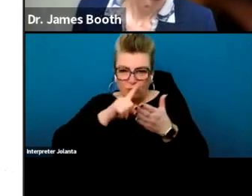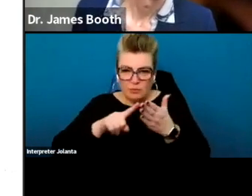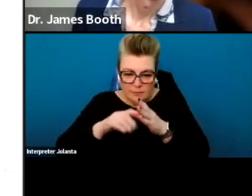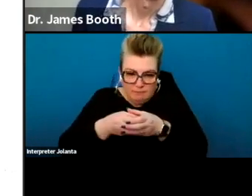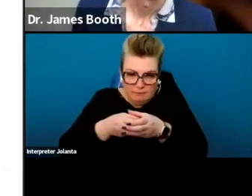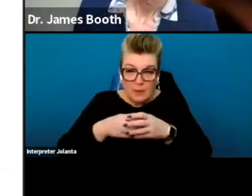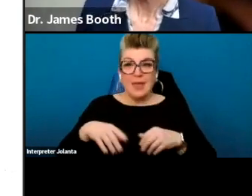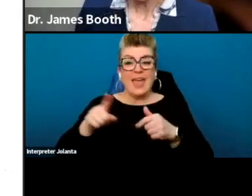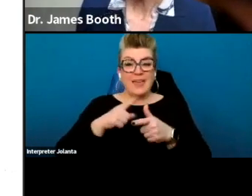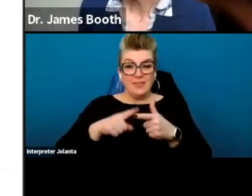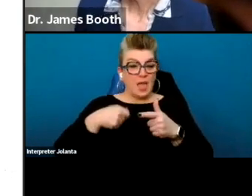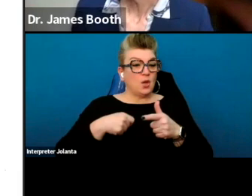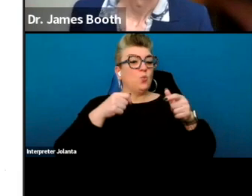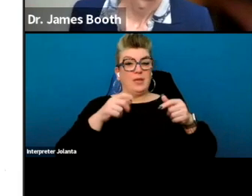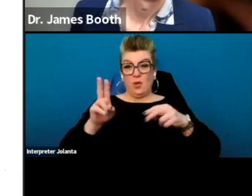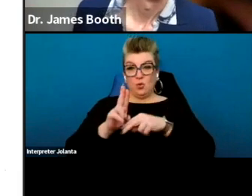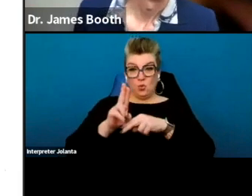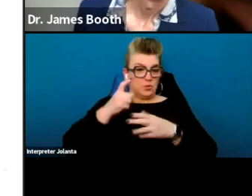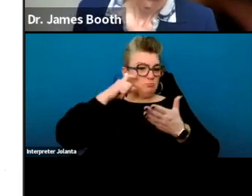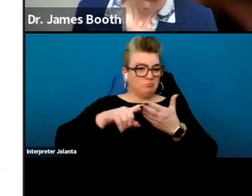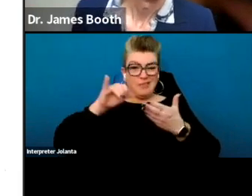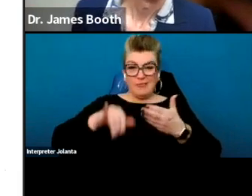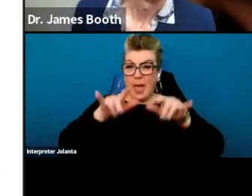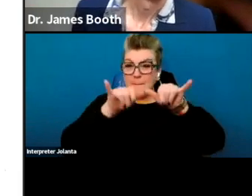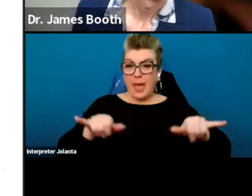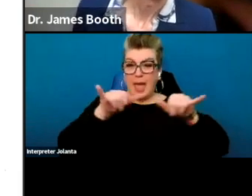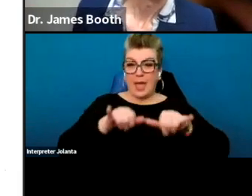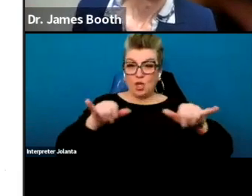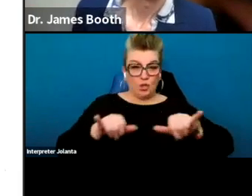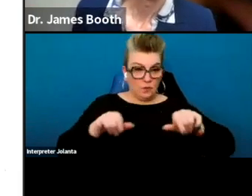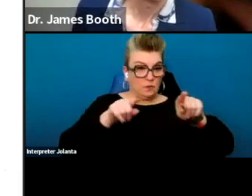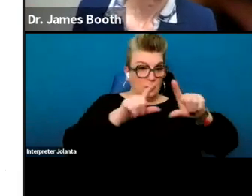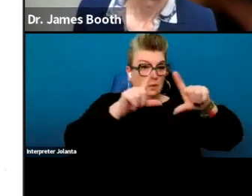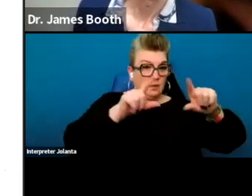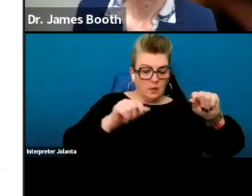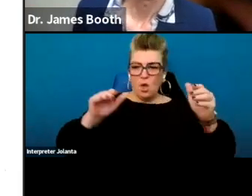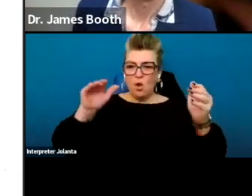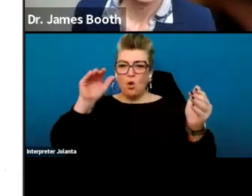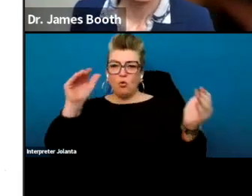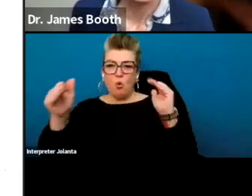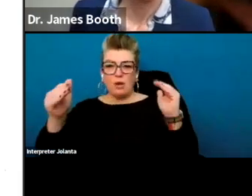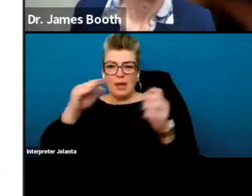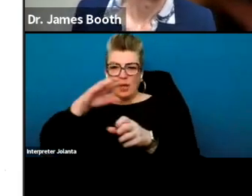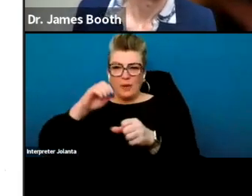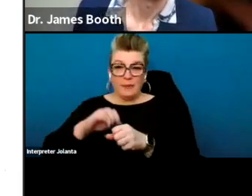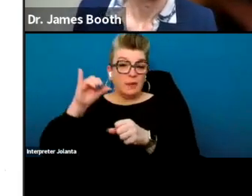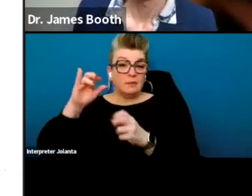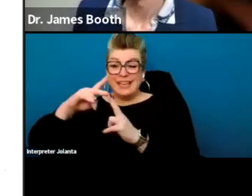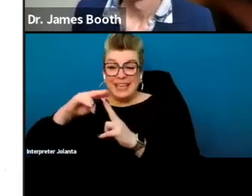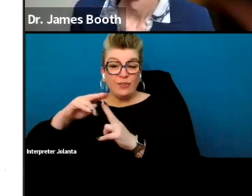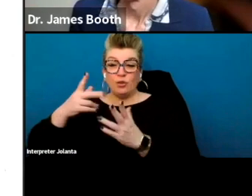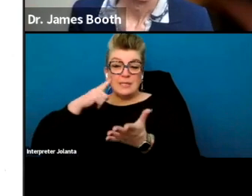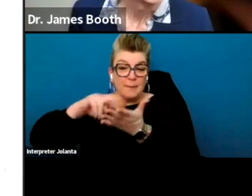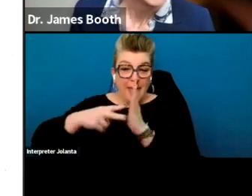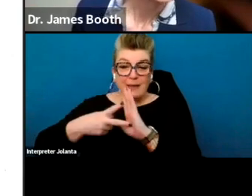correlated this pattern both within a task, so within the syntactic or within the